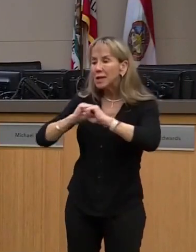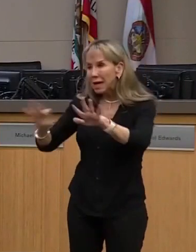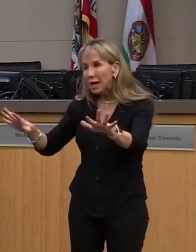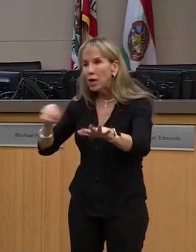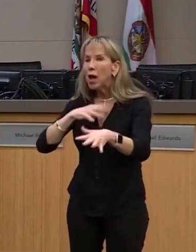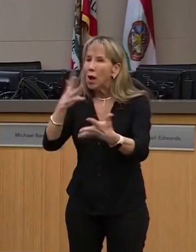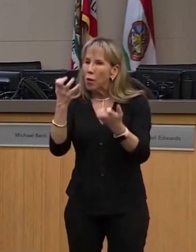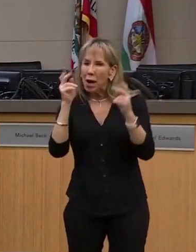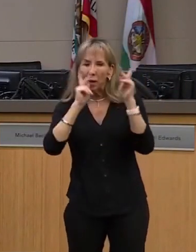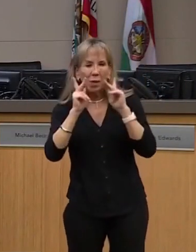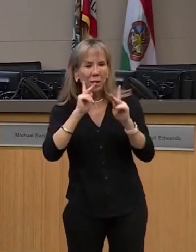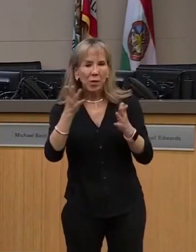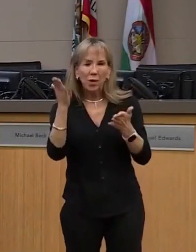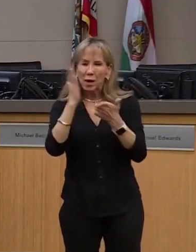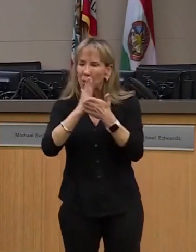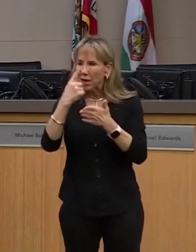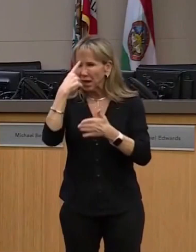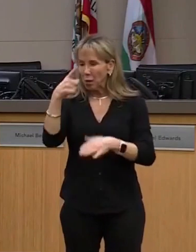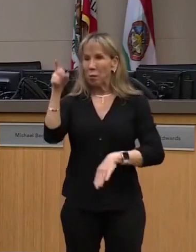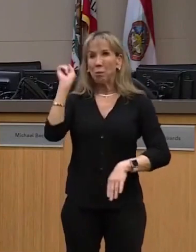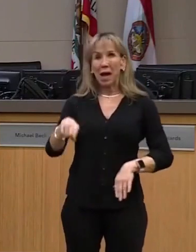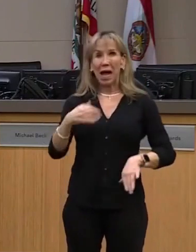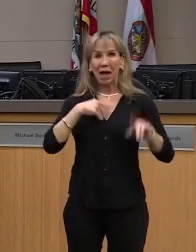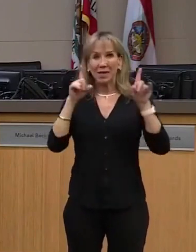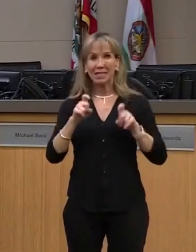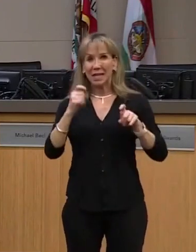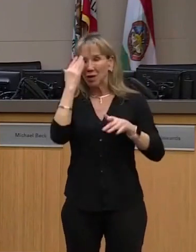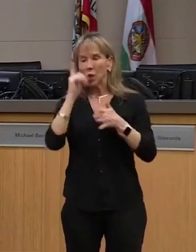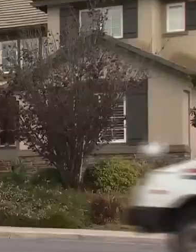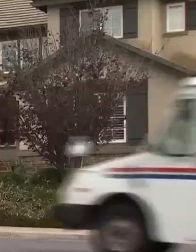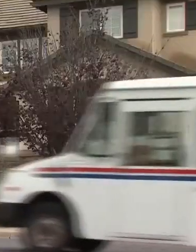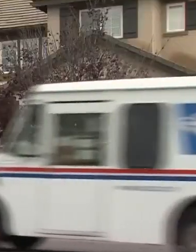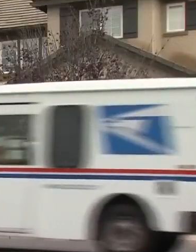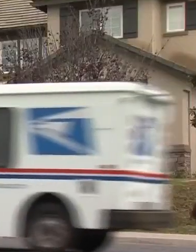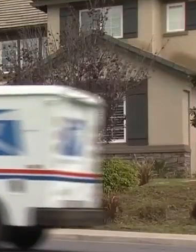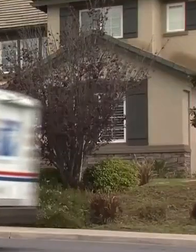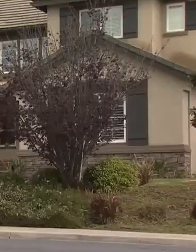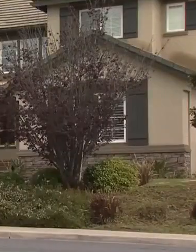people to get out of the idea that you have to have a test to know what to do. No.